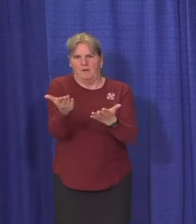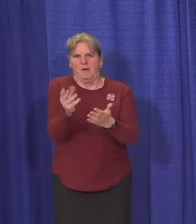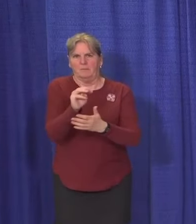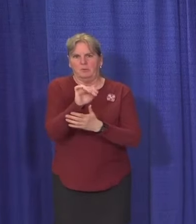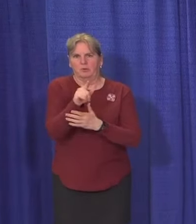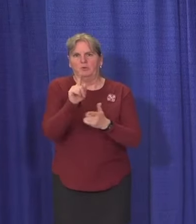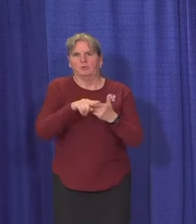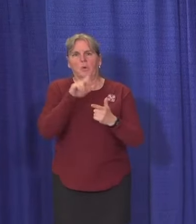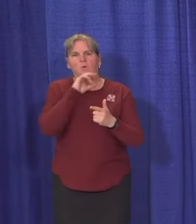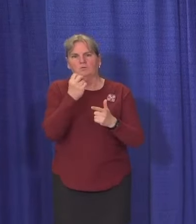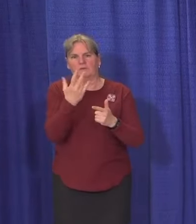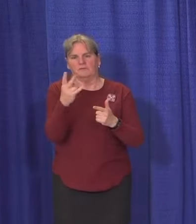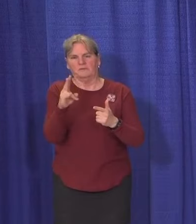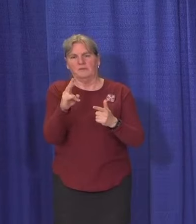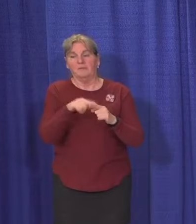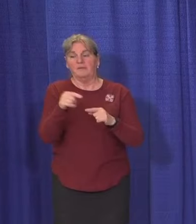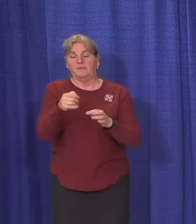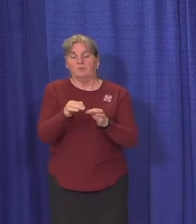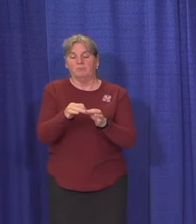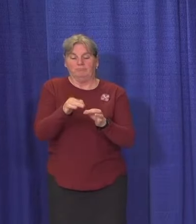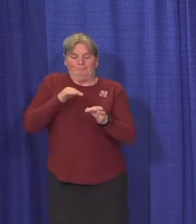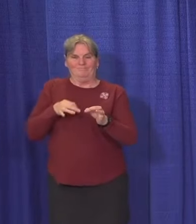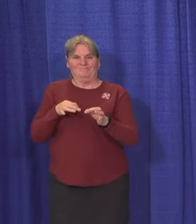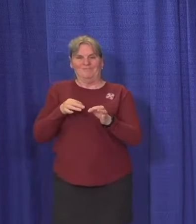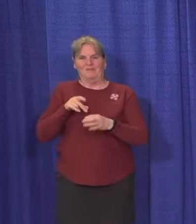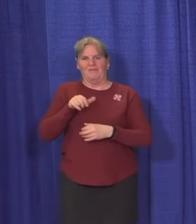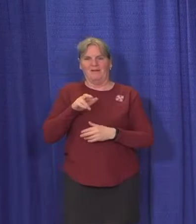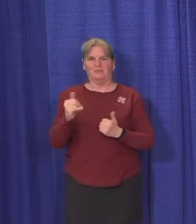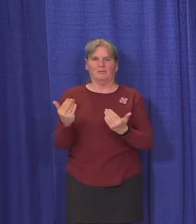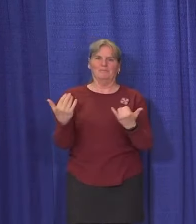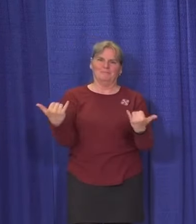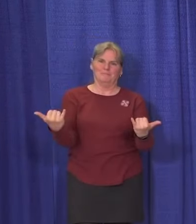but this is the early bird option, I guess.